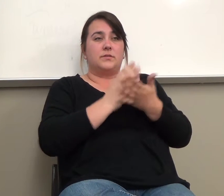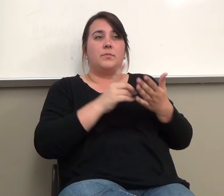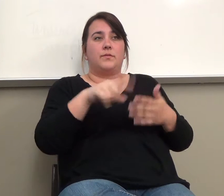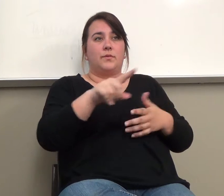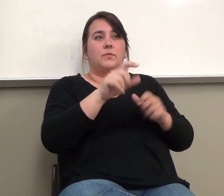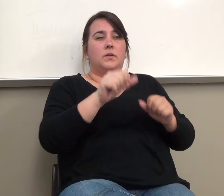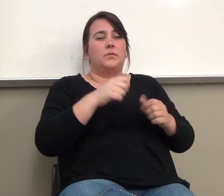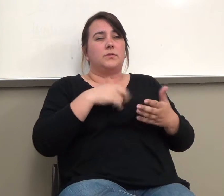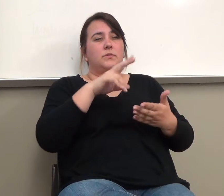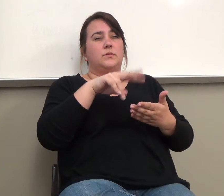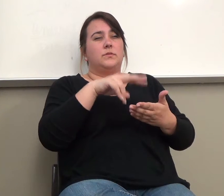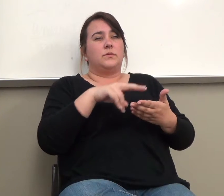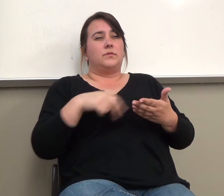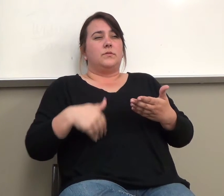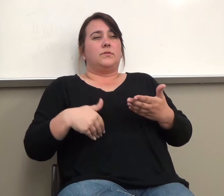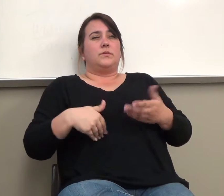do this. And